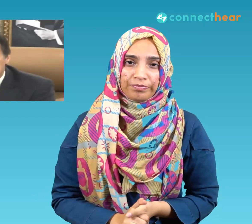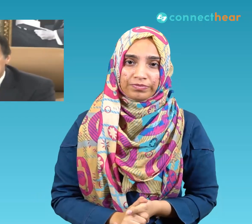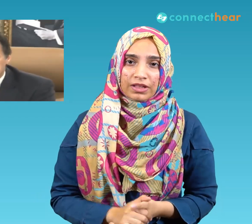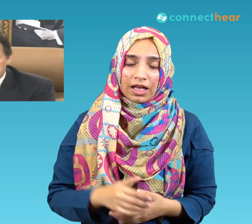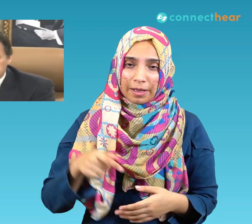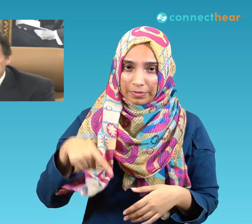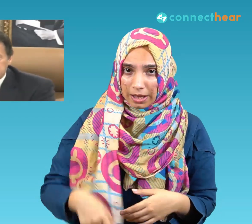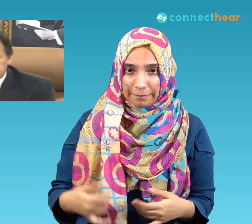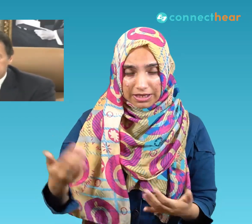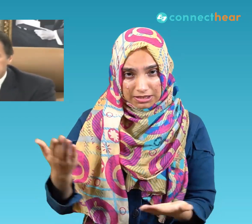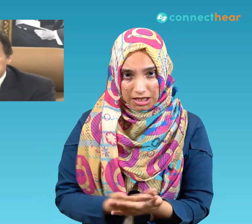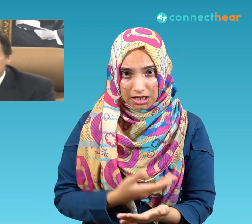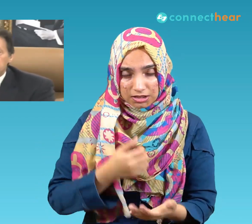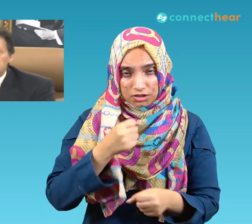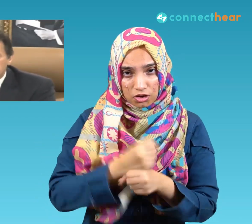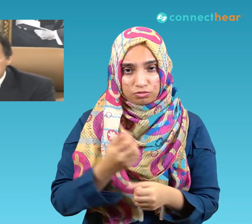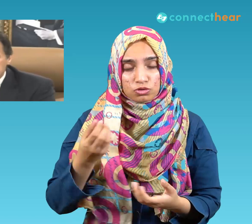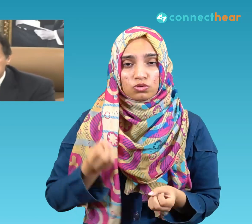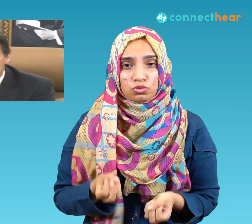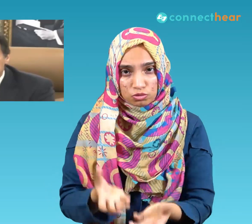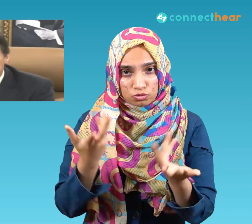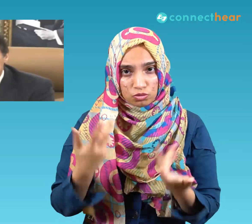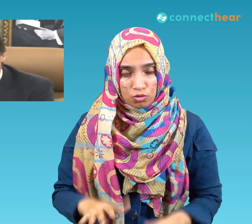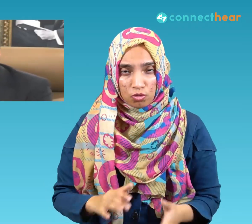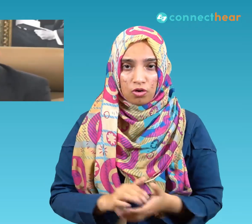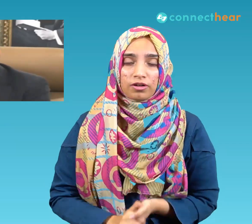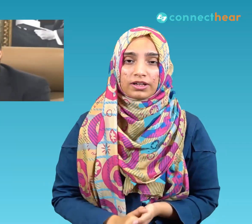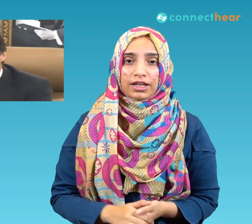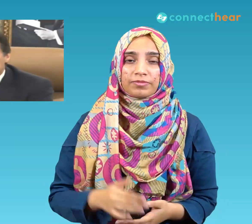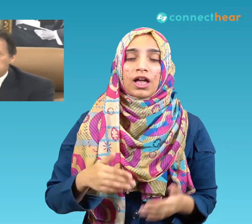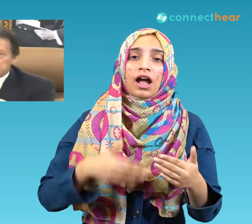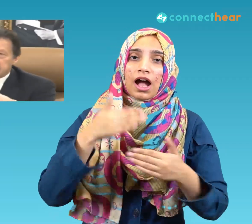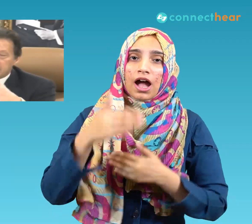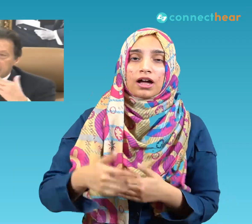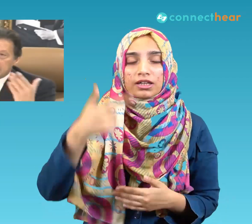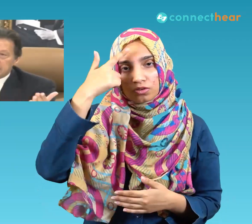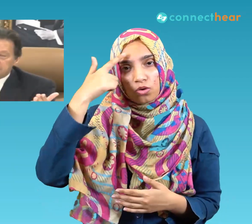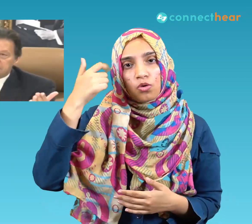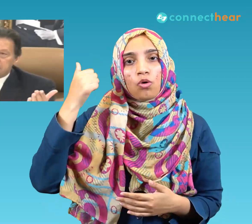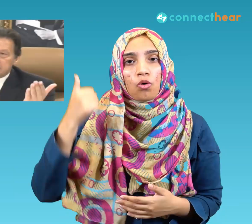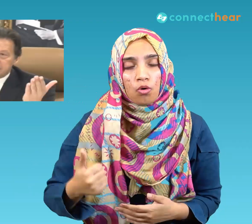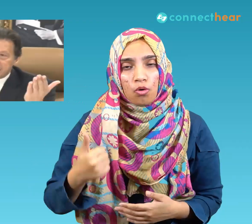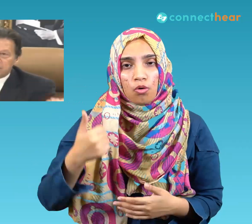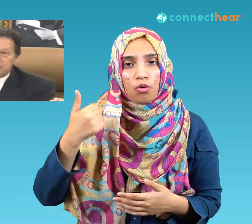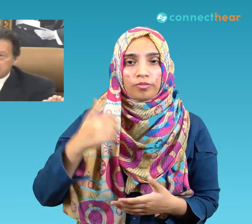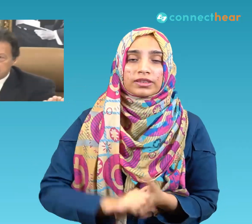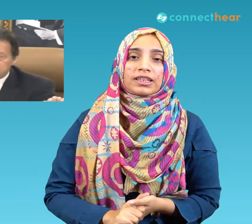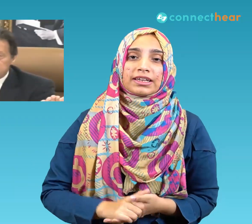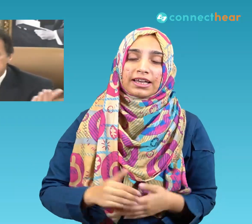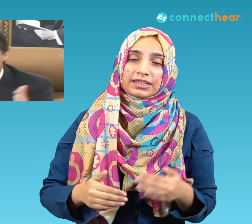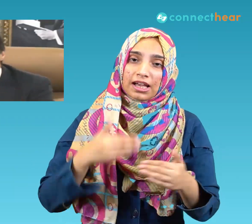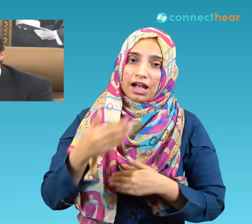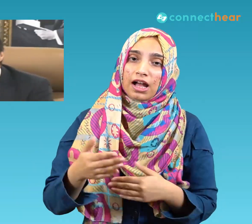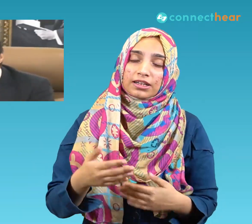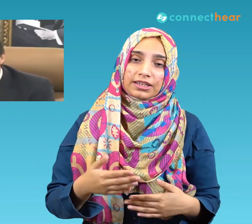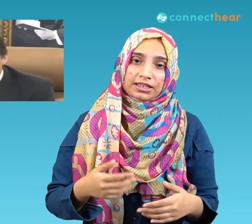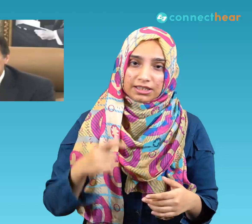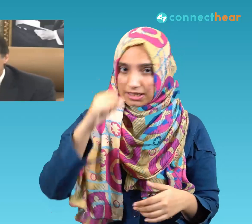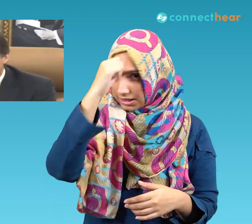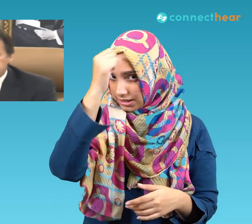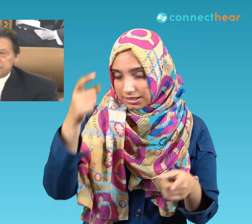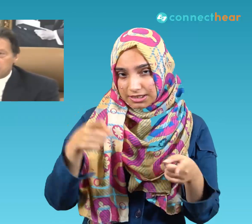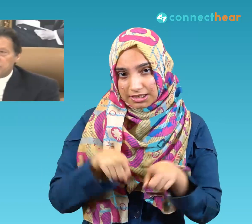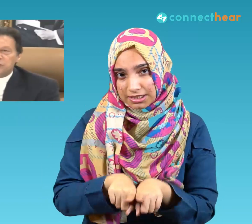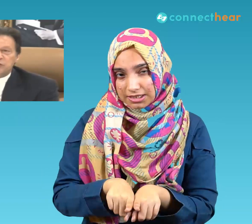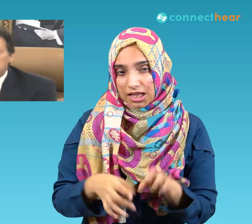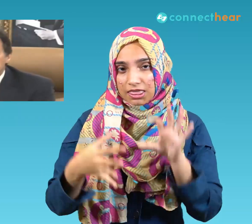have where we can resume normal relationship with India. But with Iran, if sanctions are lifted there, we then